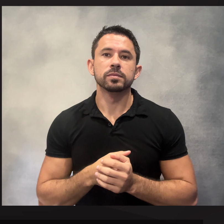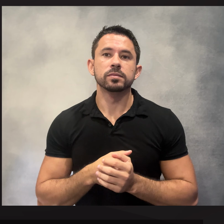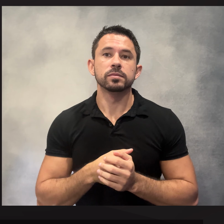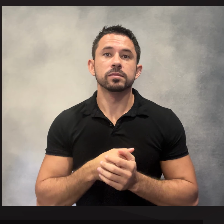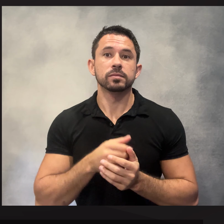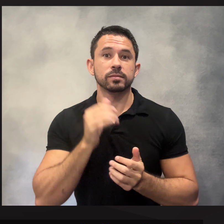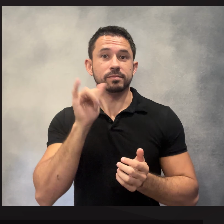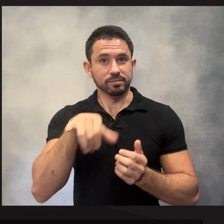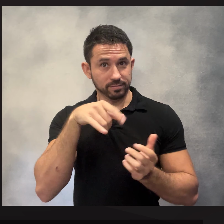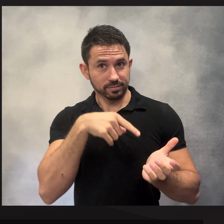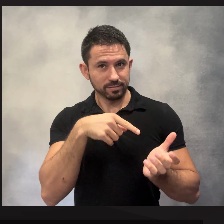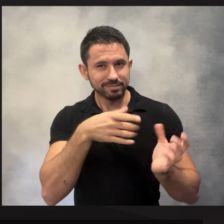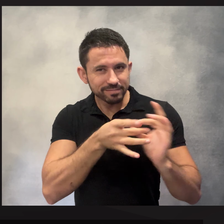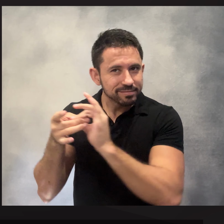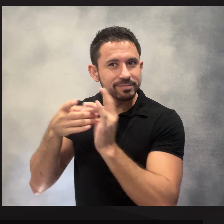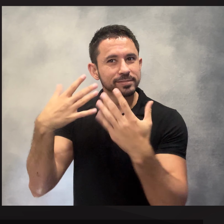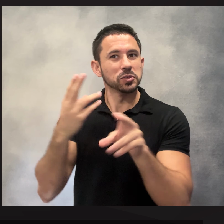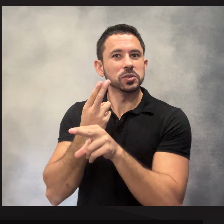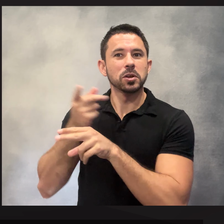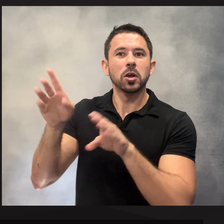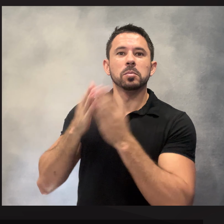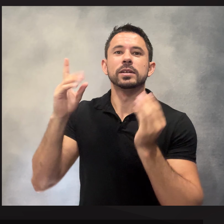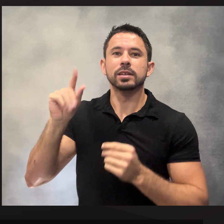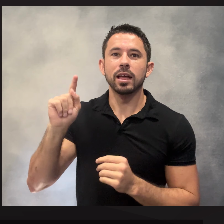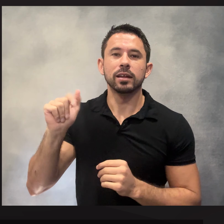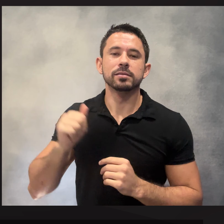If yes, then you've used open data.